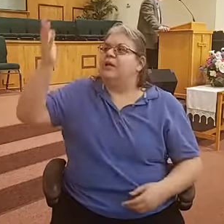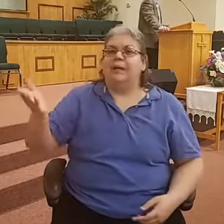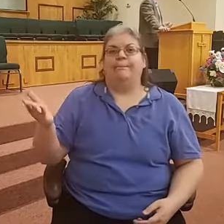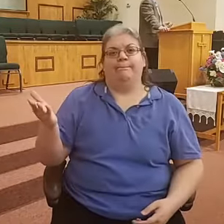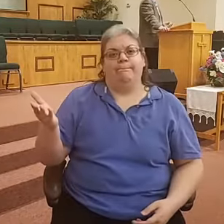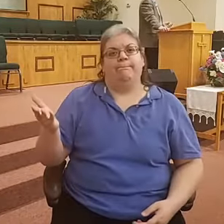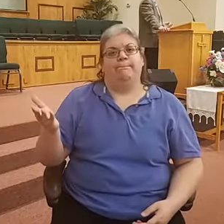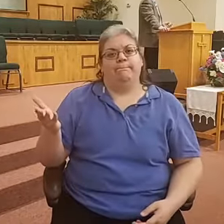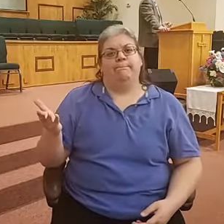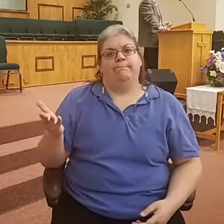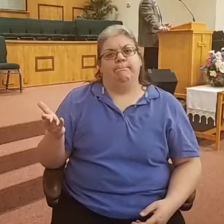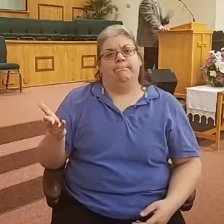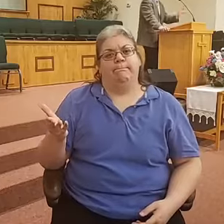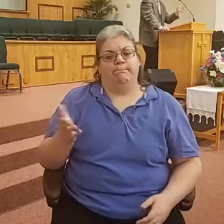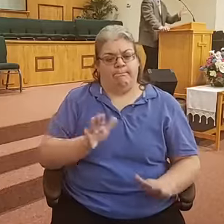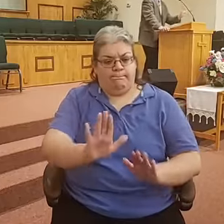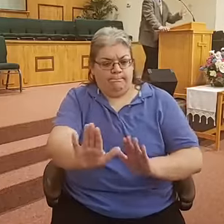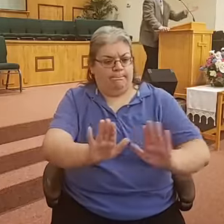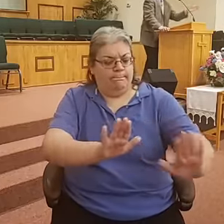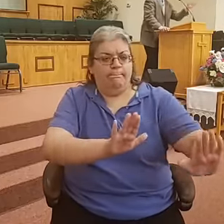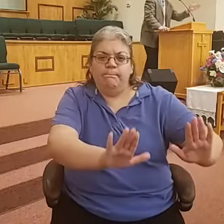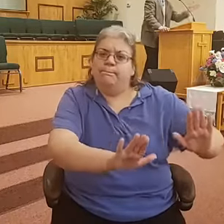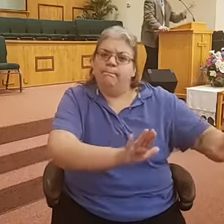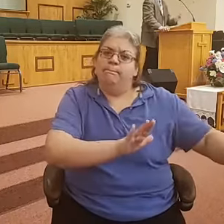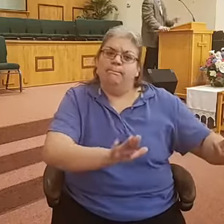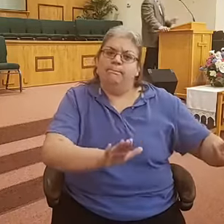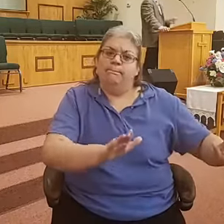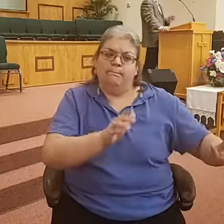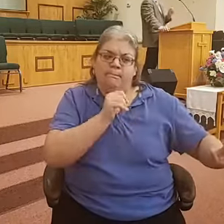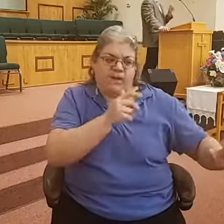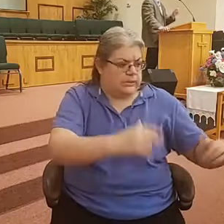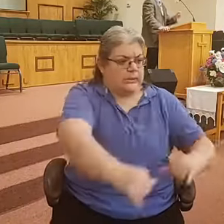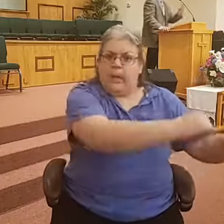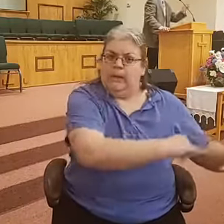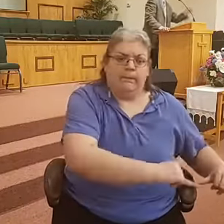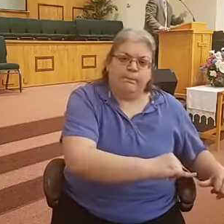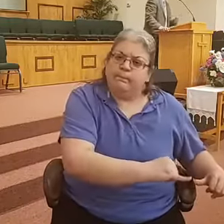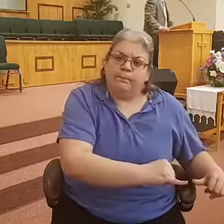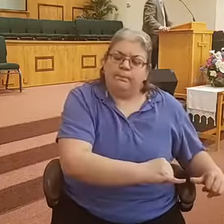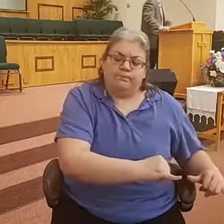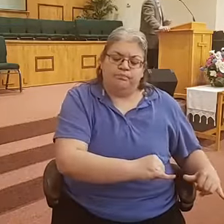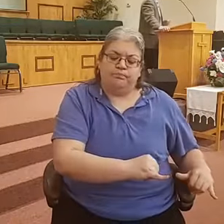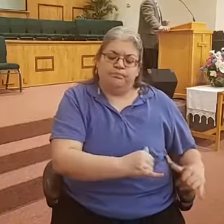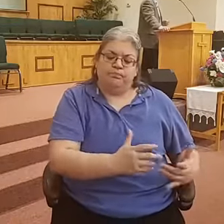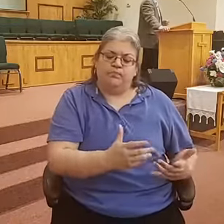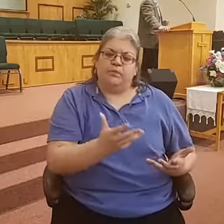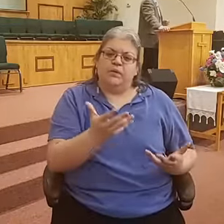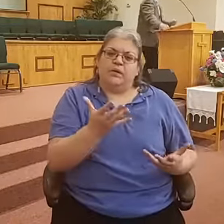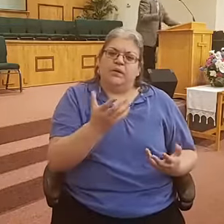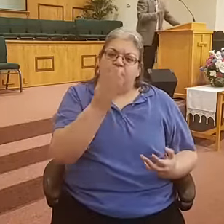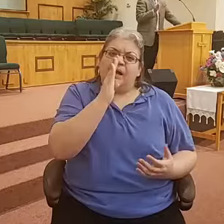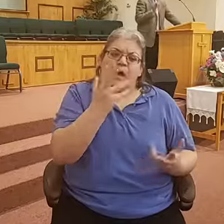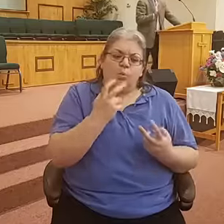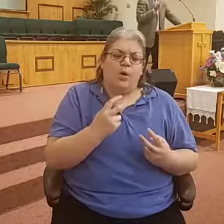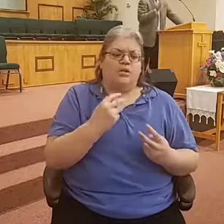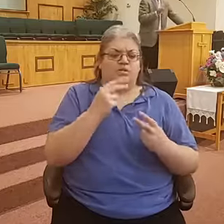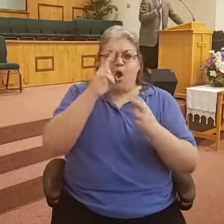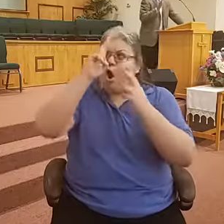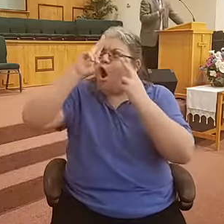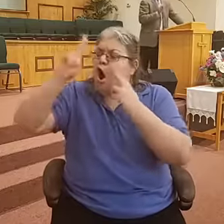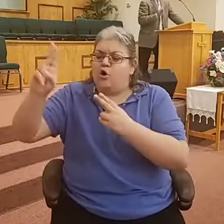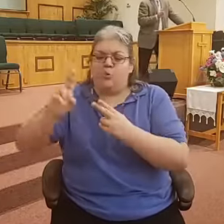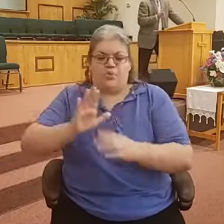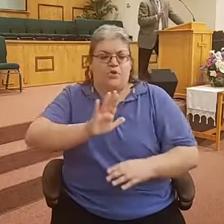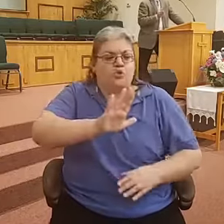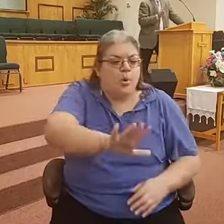in. God wants them to honor Him with the voice that they have. God wants them